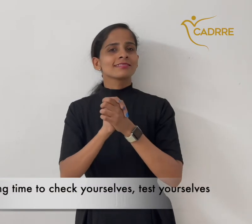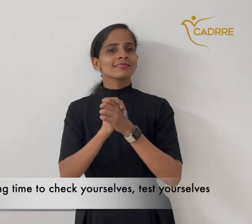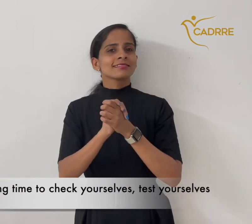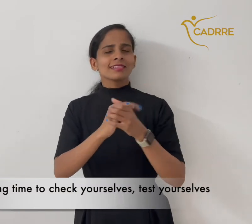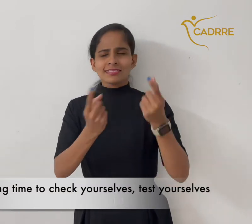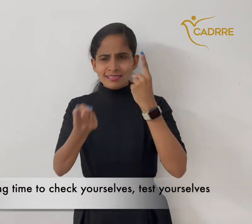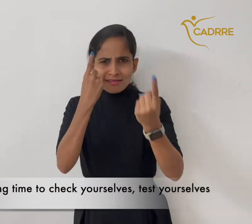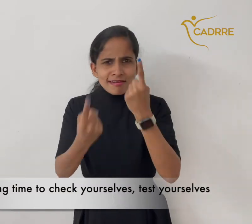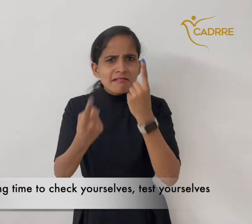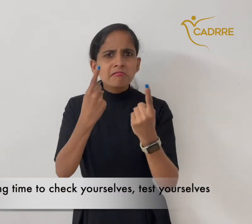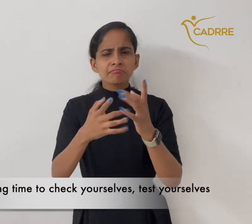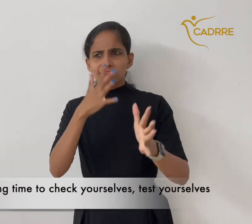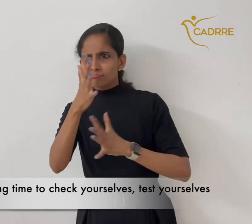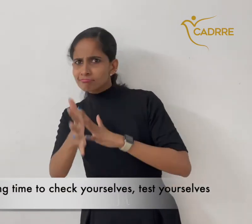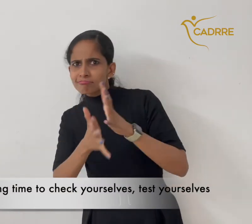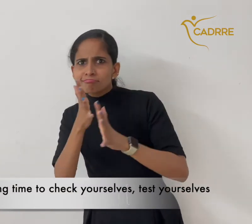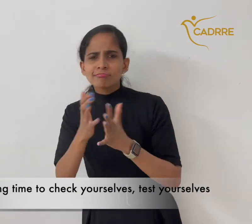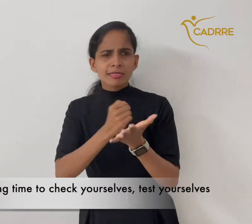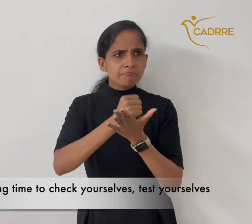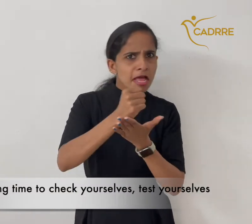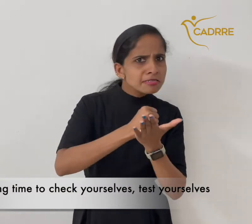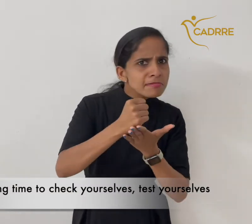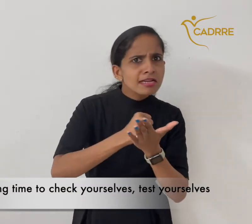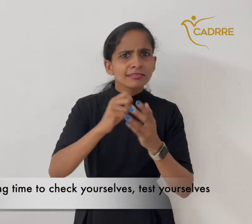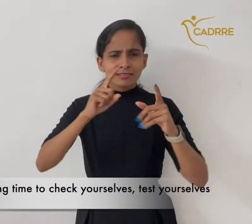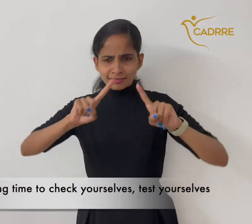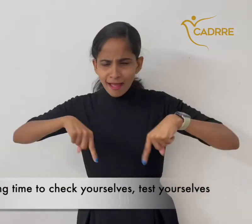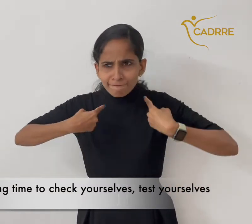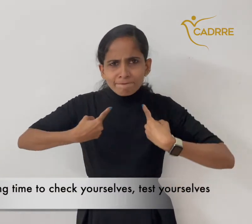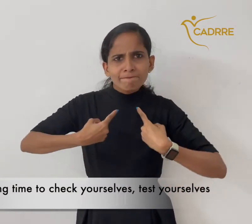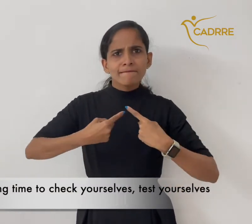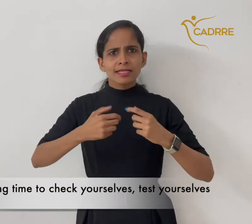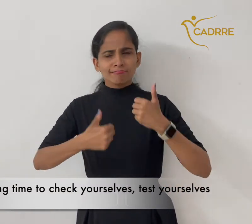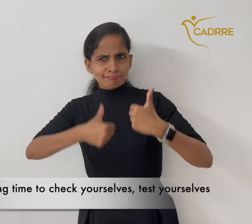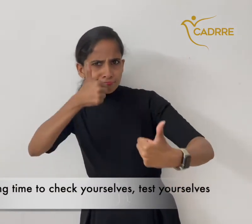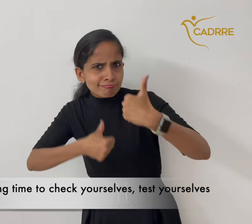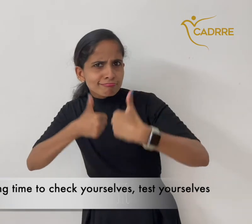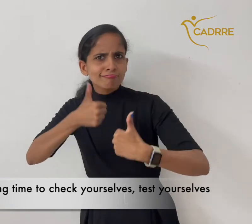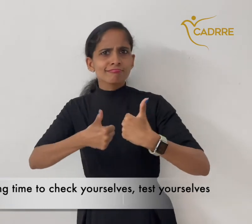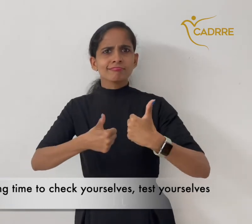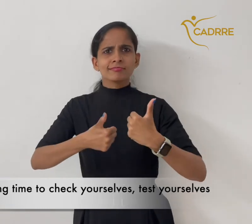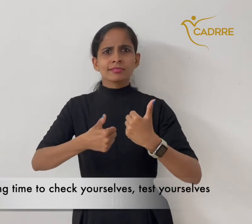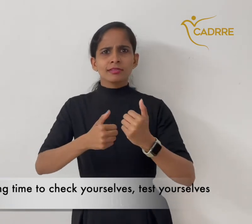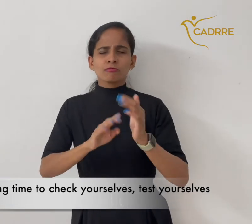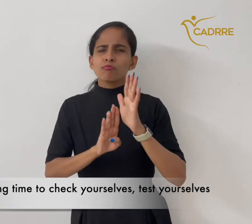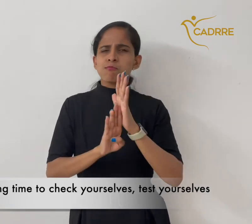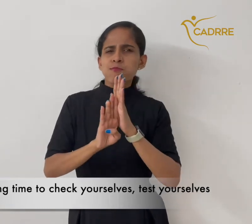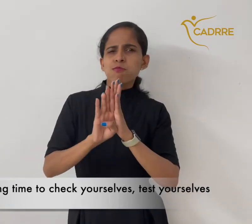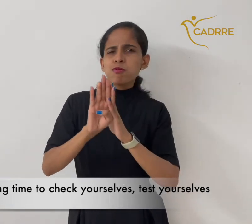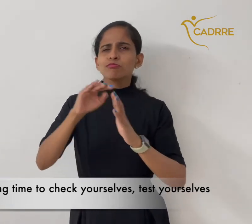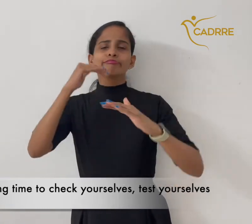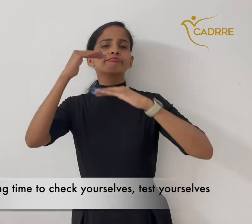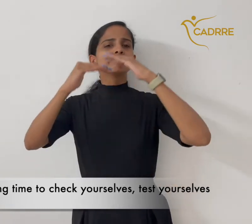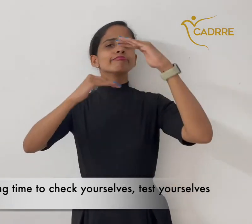Hope you're all taking time to check yourselves, test yourselves, and that you're